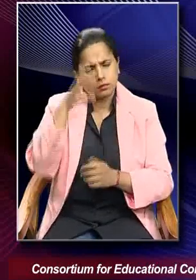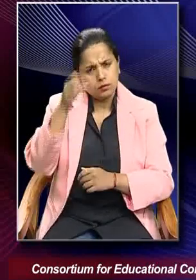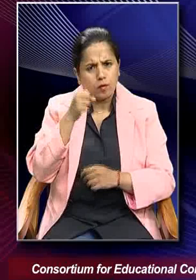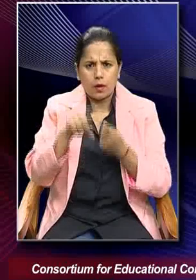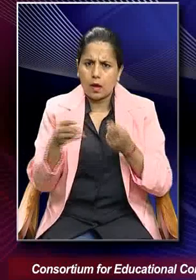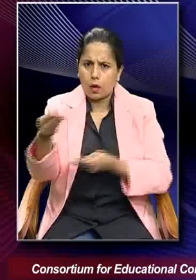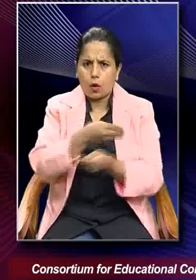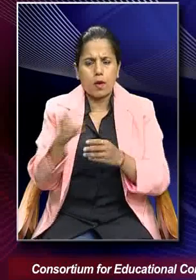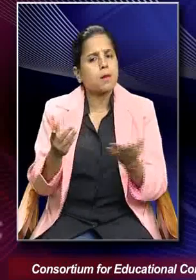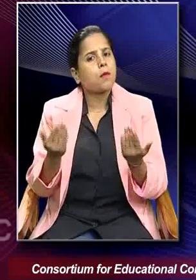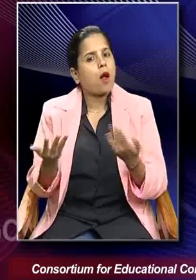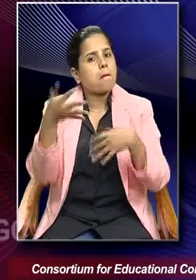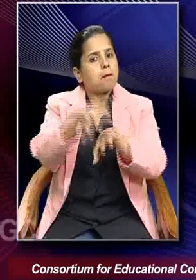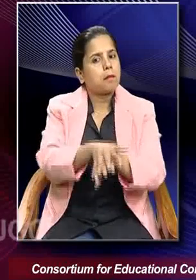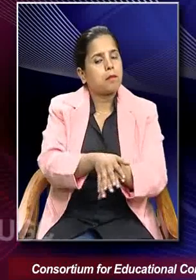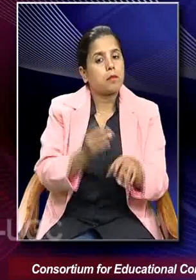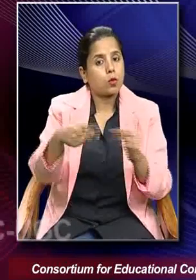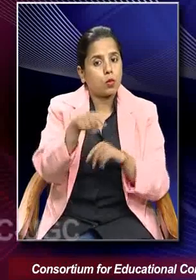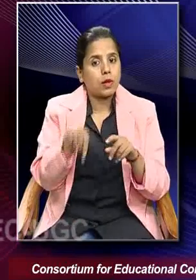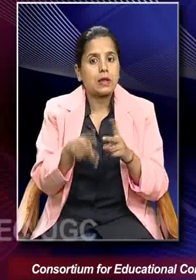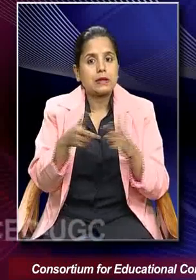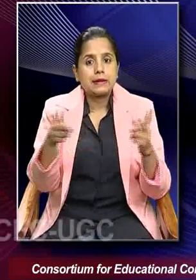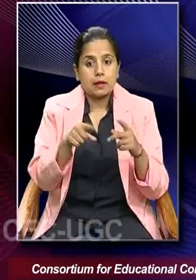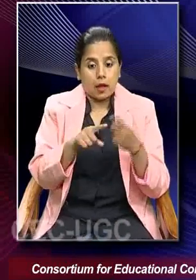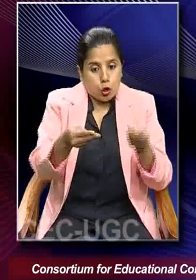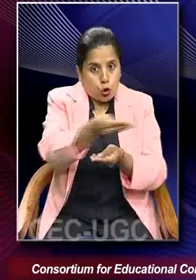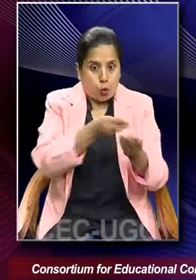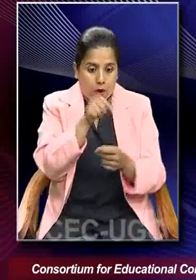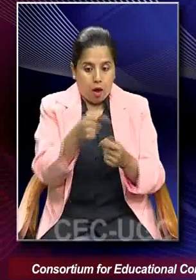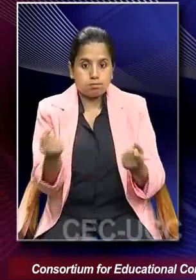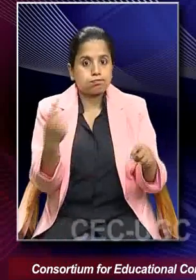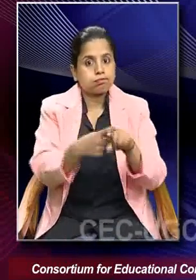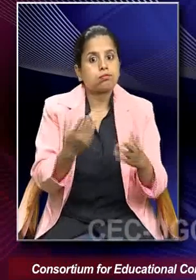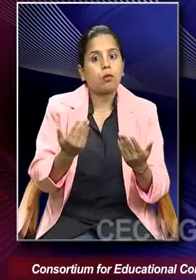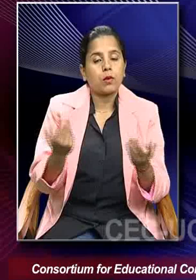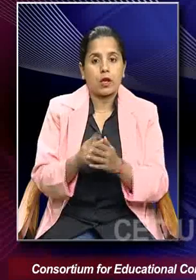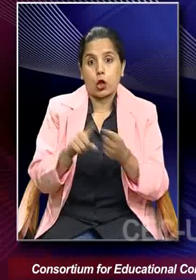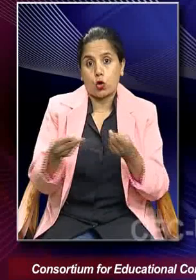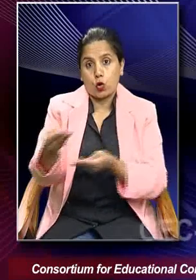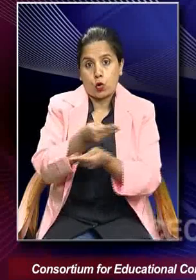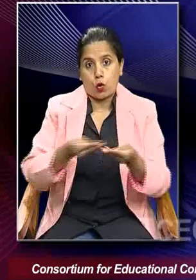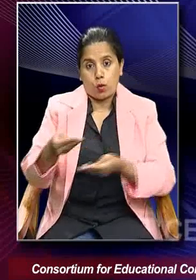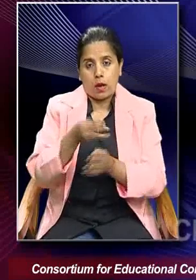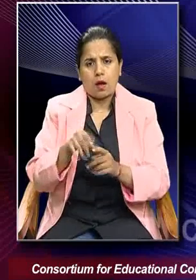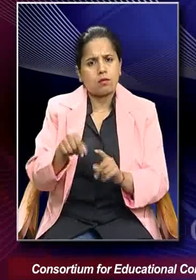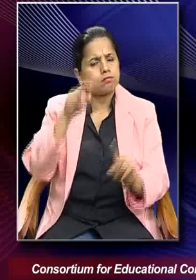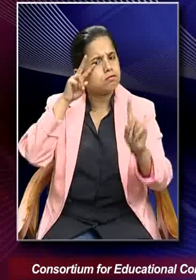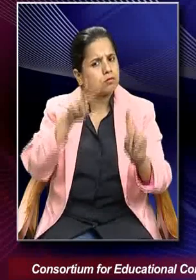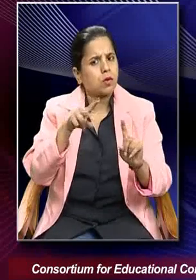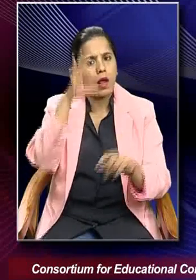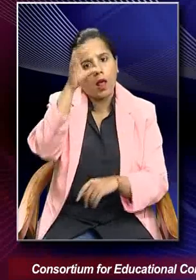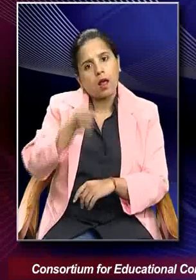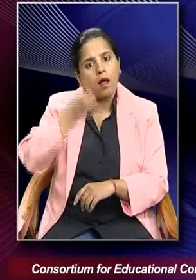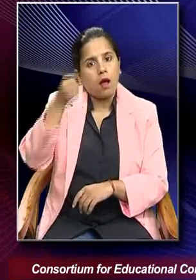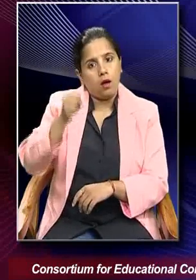economics can be applied to the discipline of economics. Economics has perception of Gandhian